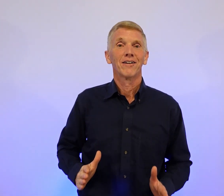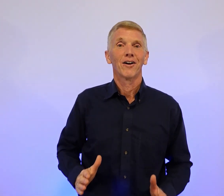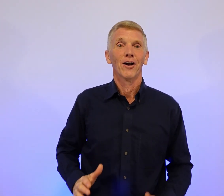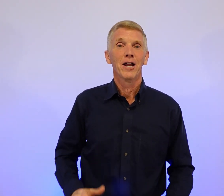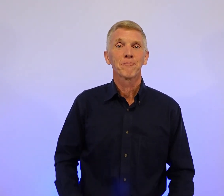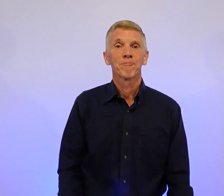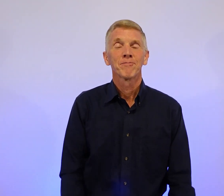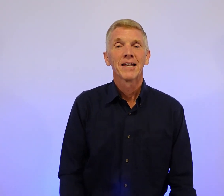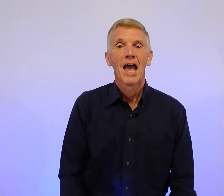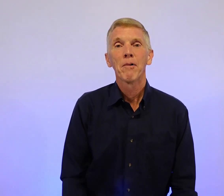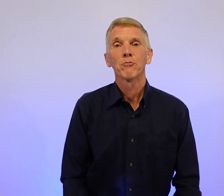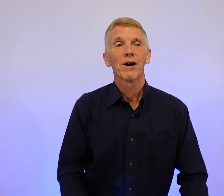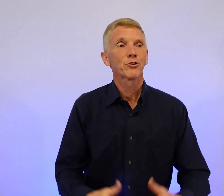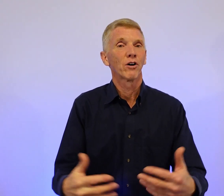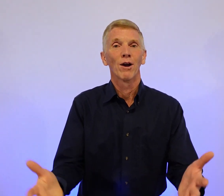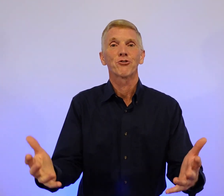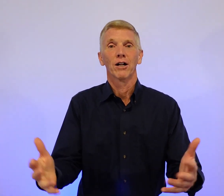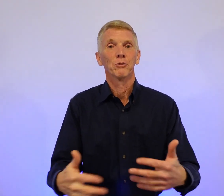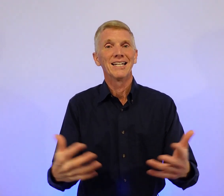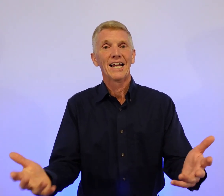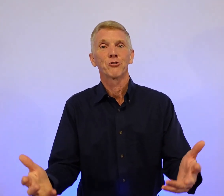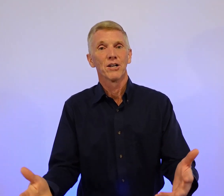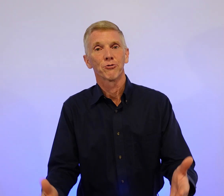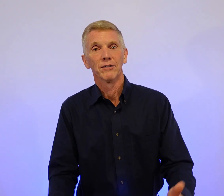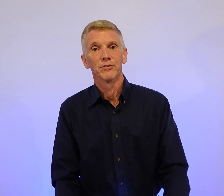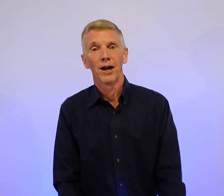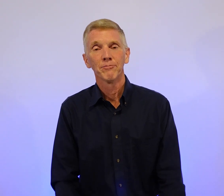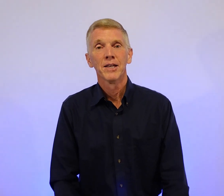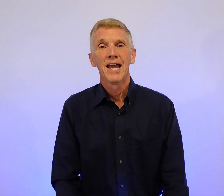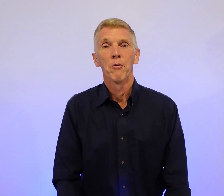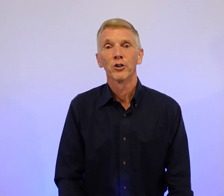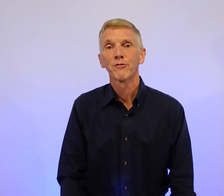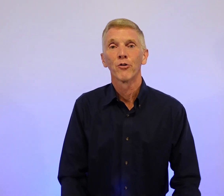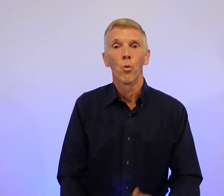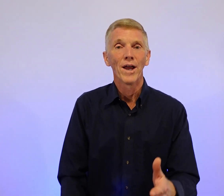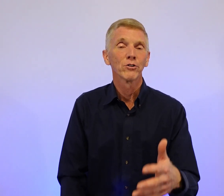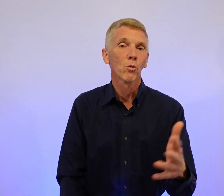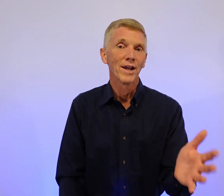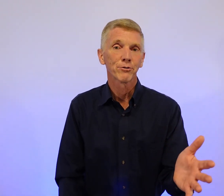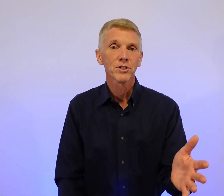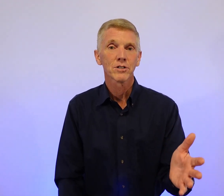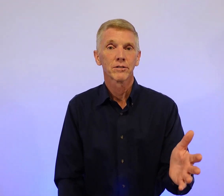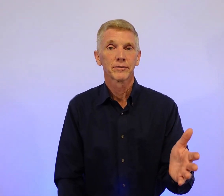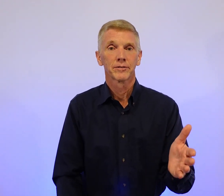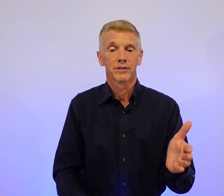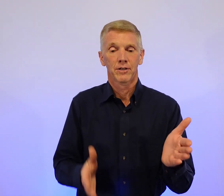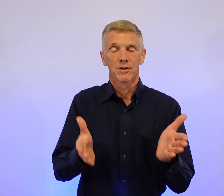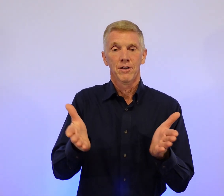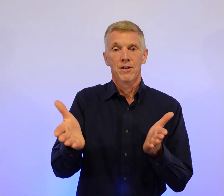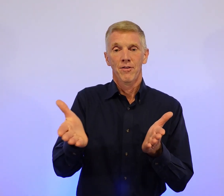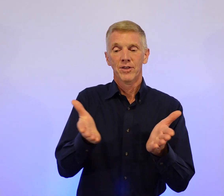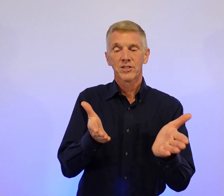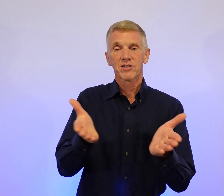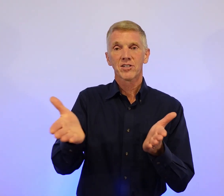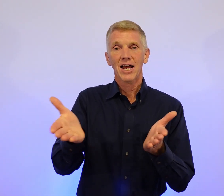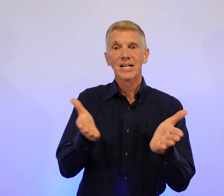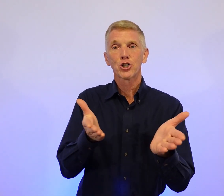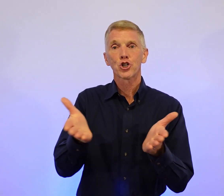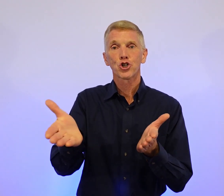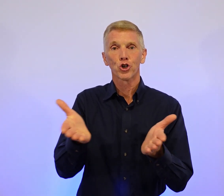All right? How about we're out to a restaurant, a really nice restaurant, all right? And we're looking for the waiter or waitress. This is the sign to